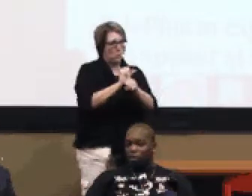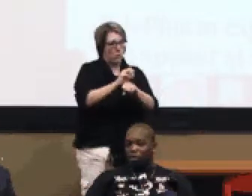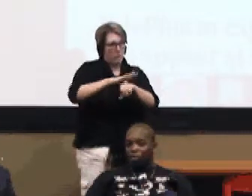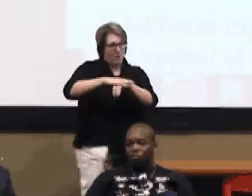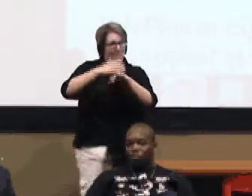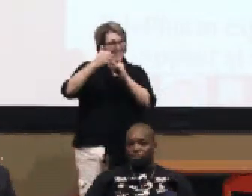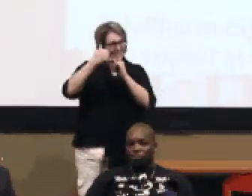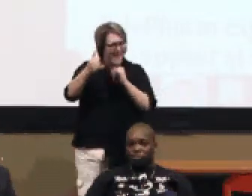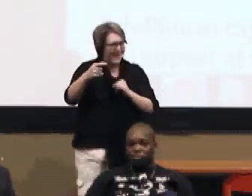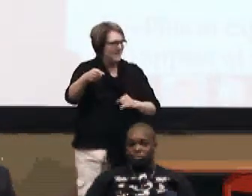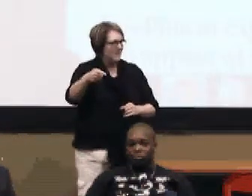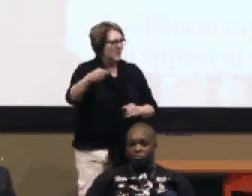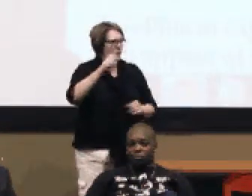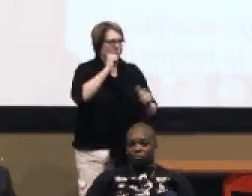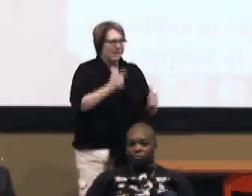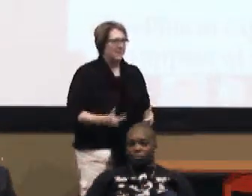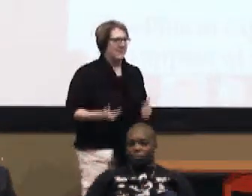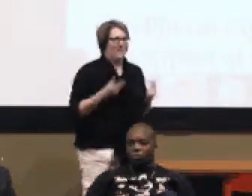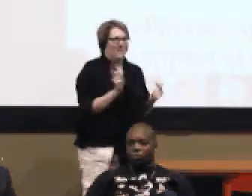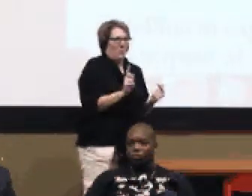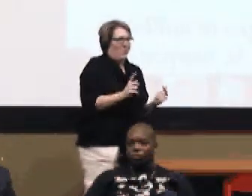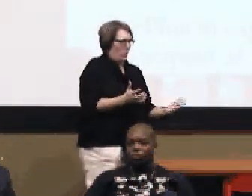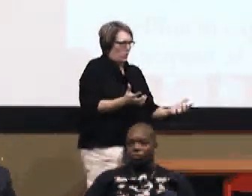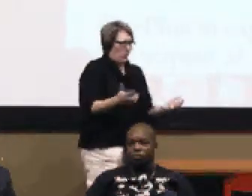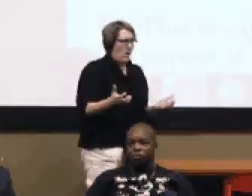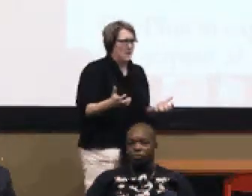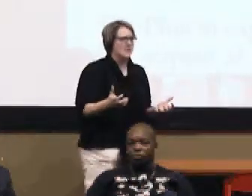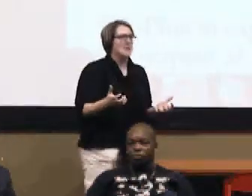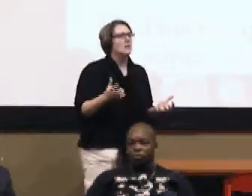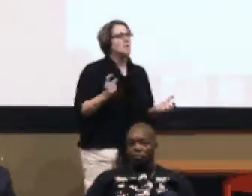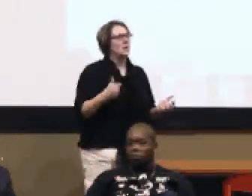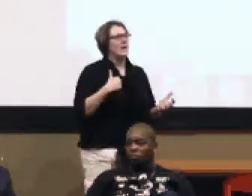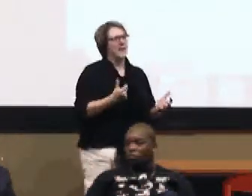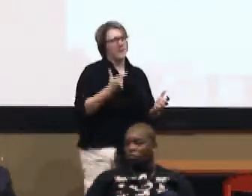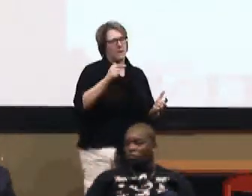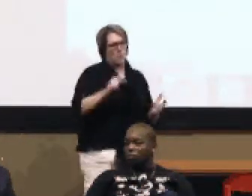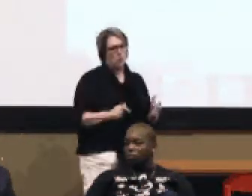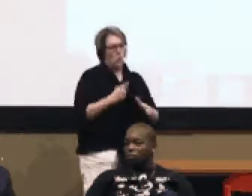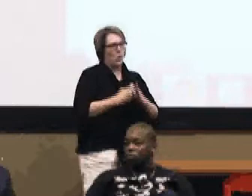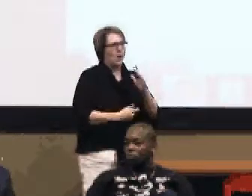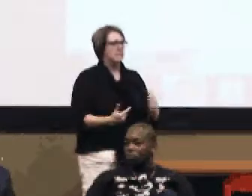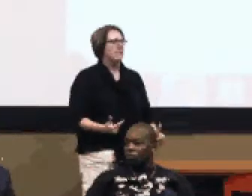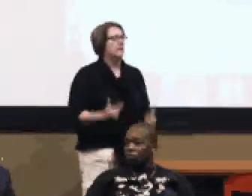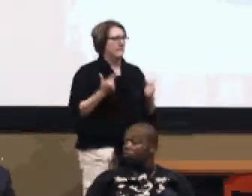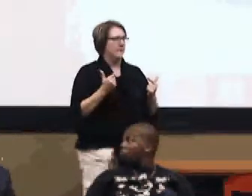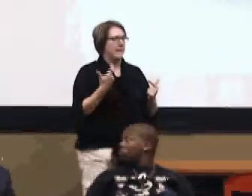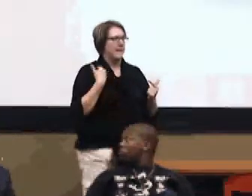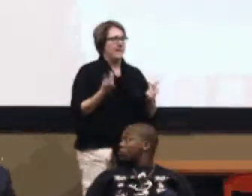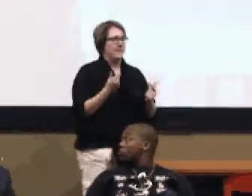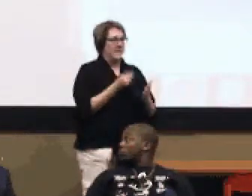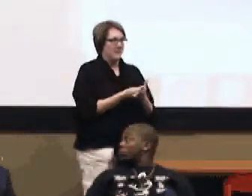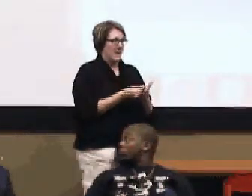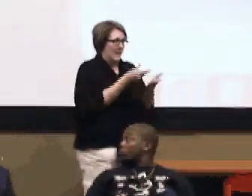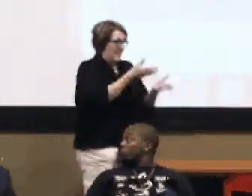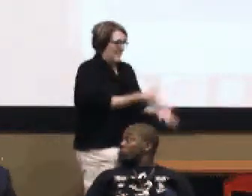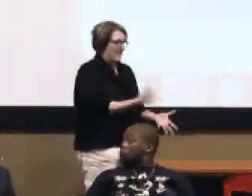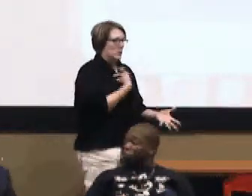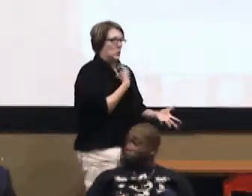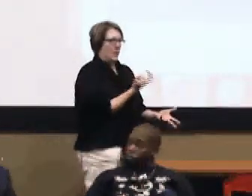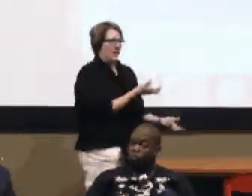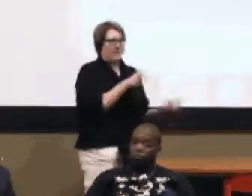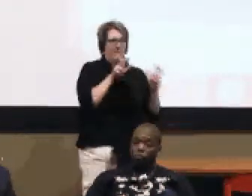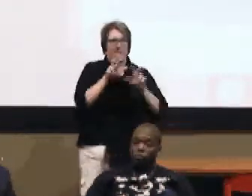online, you can live wherever you want. And so I like having a low cost of living because that leaves money left over for me to invest